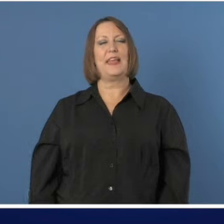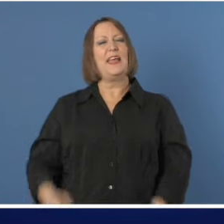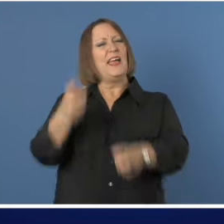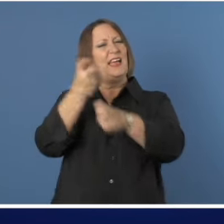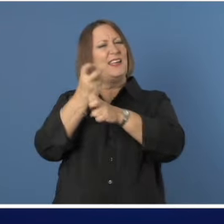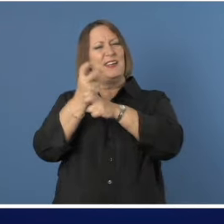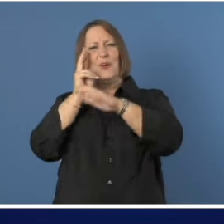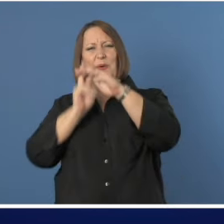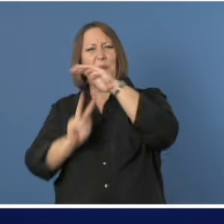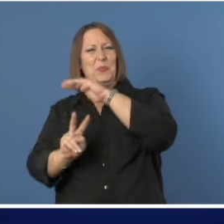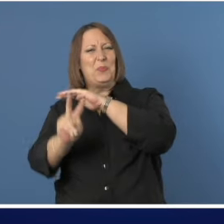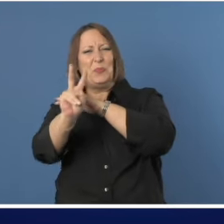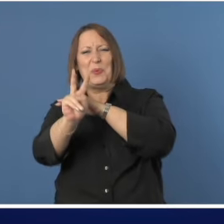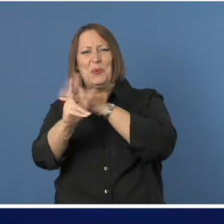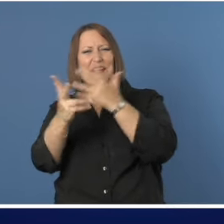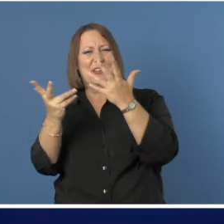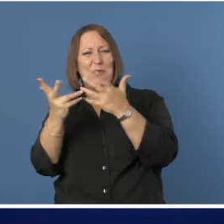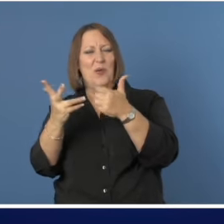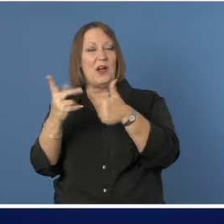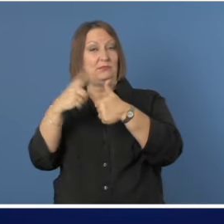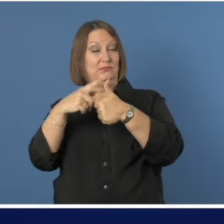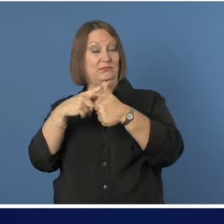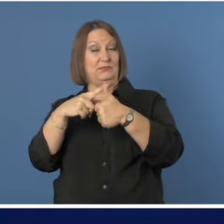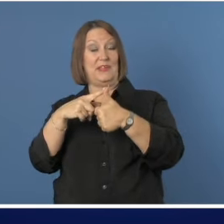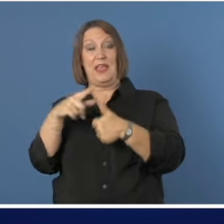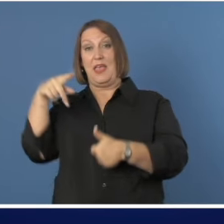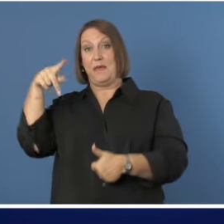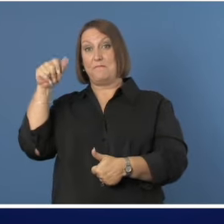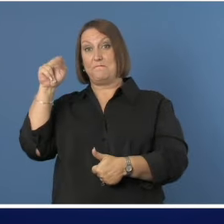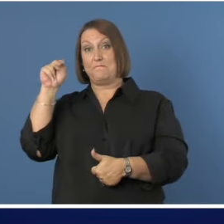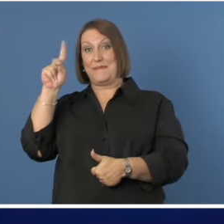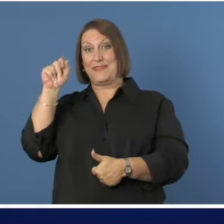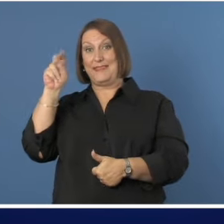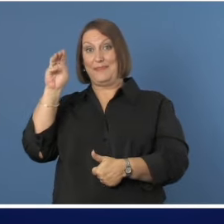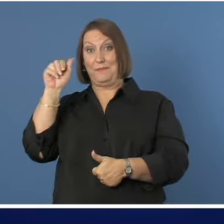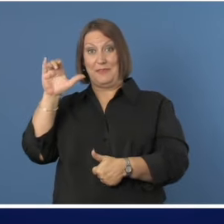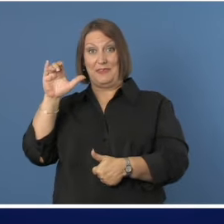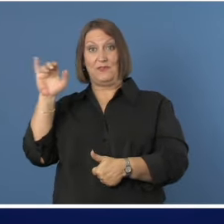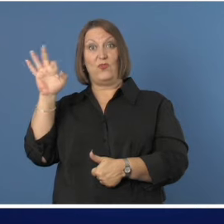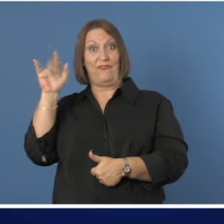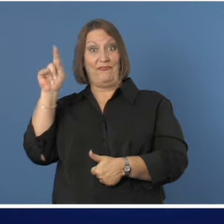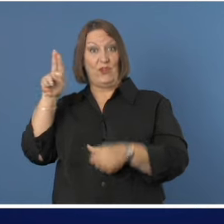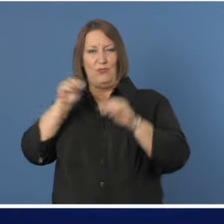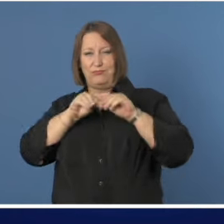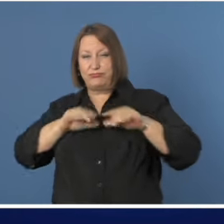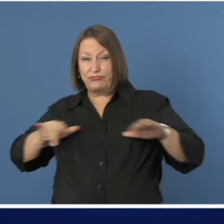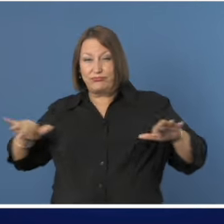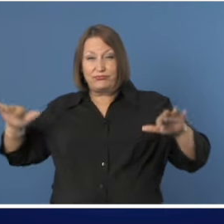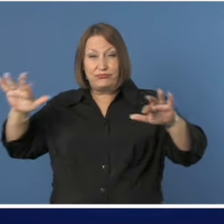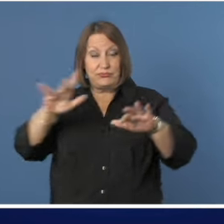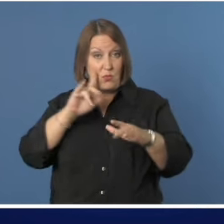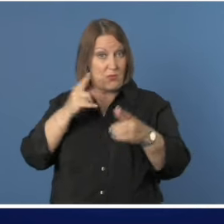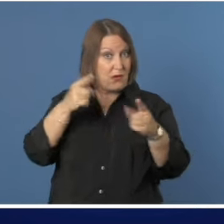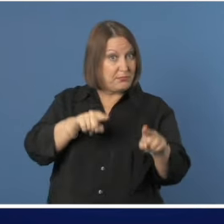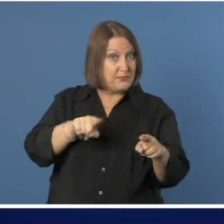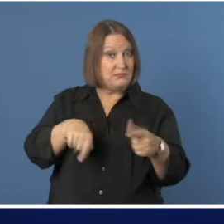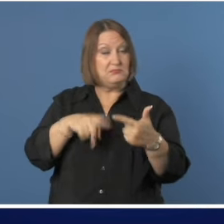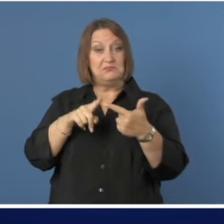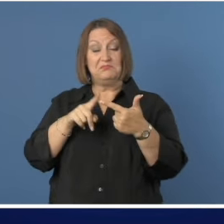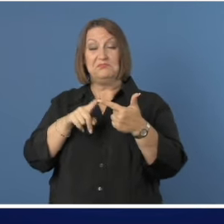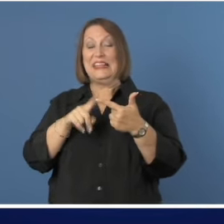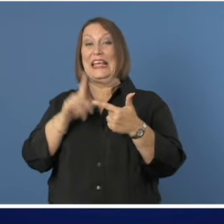It is difficult to predict accurately when influenza pandemics will occur, how severe they will